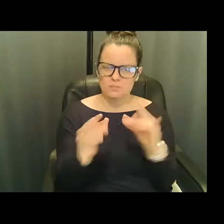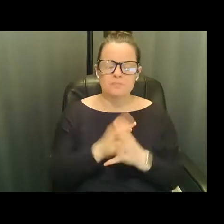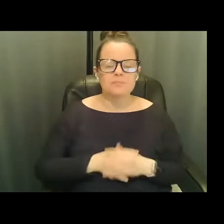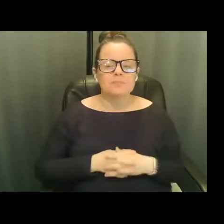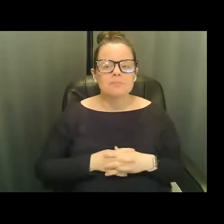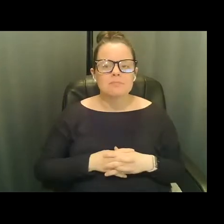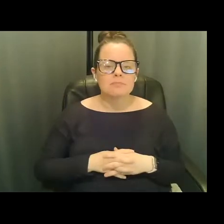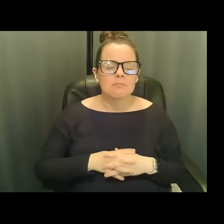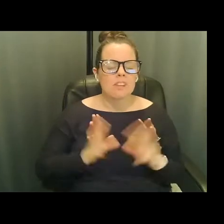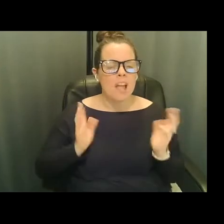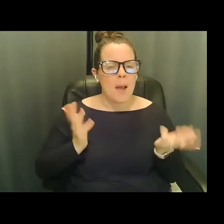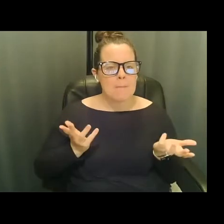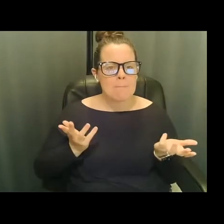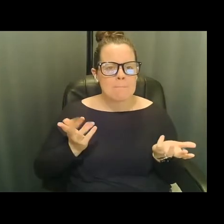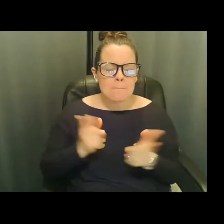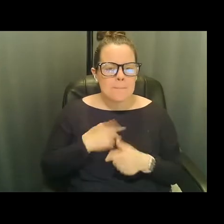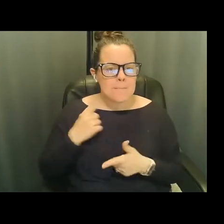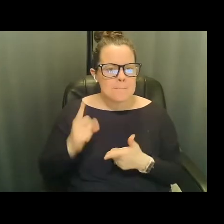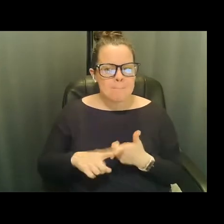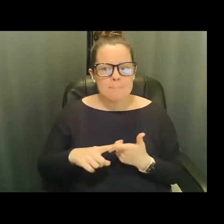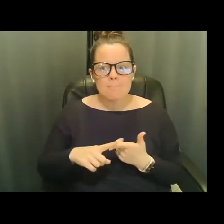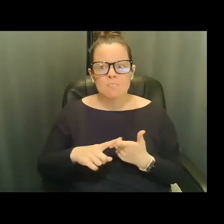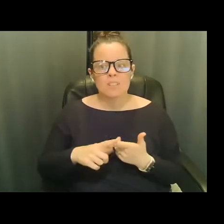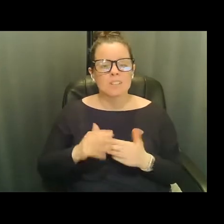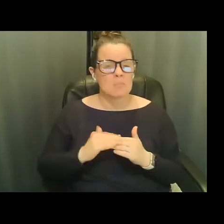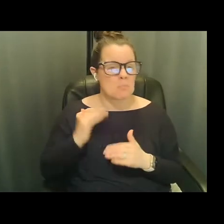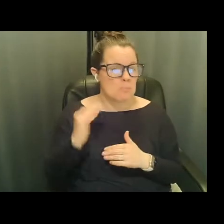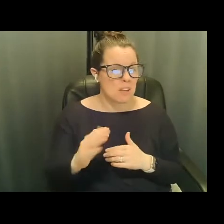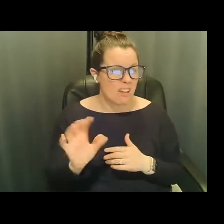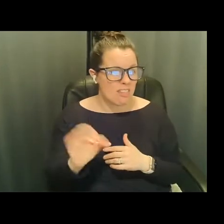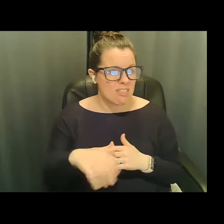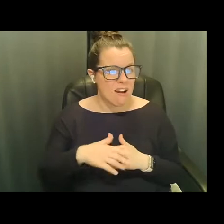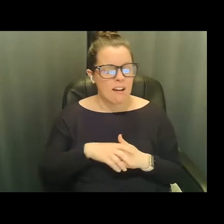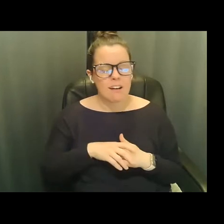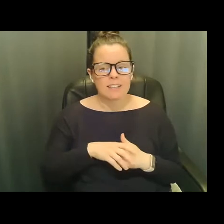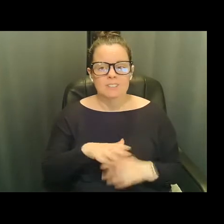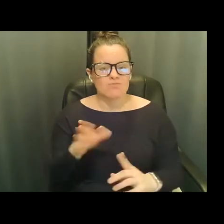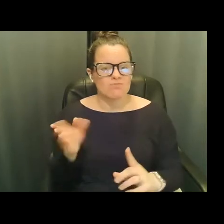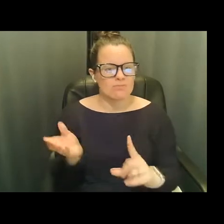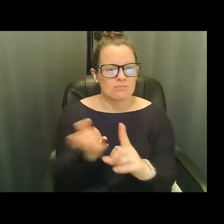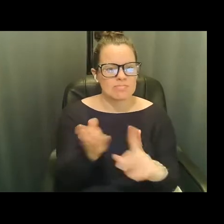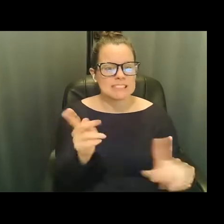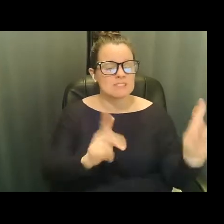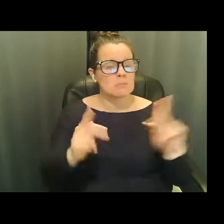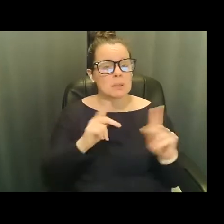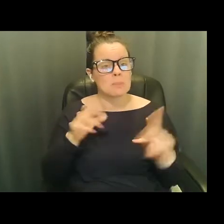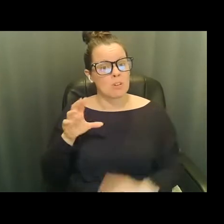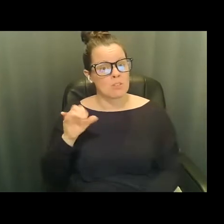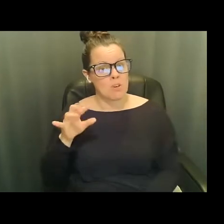And then beyond that, it's to convince people that COVID is